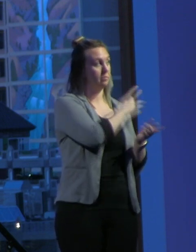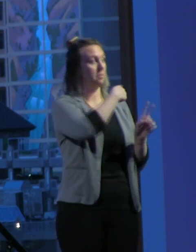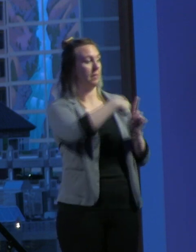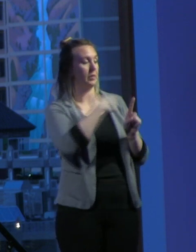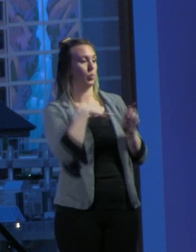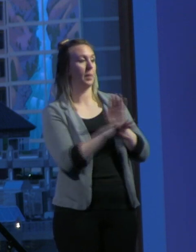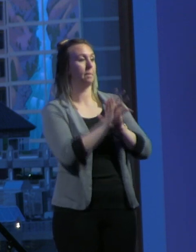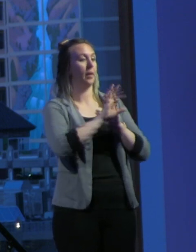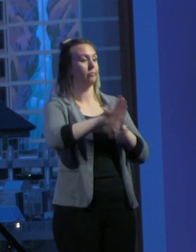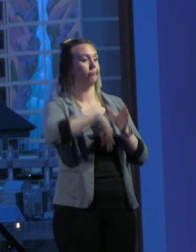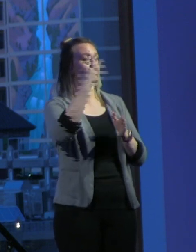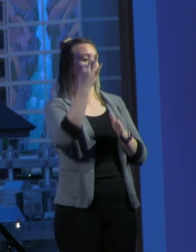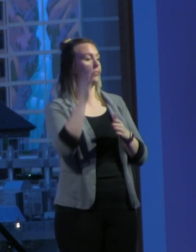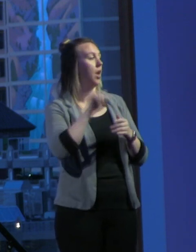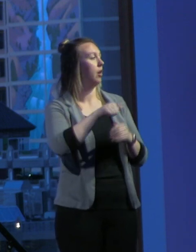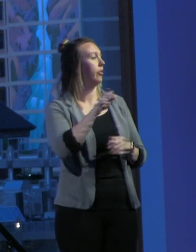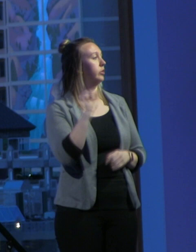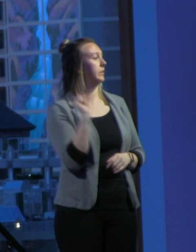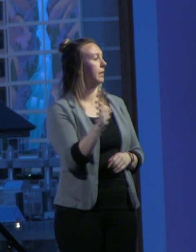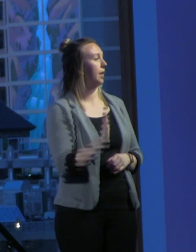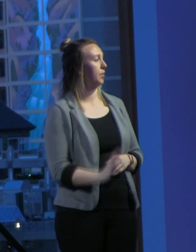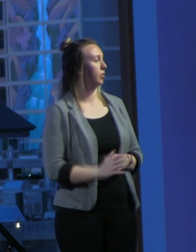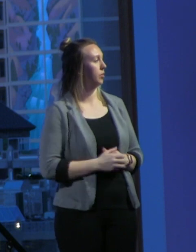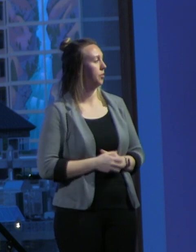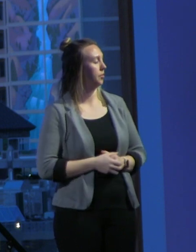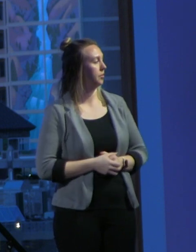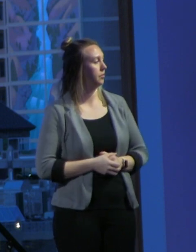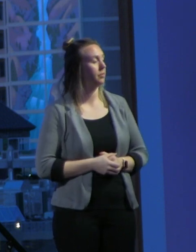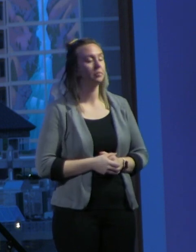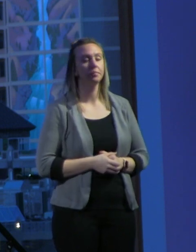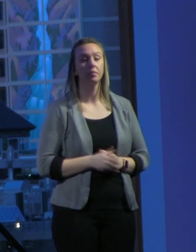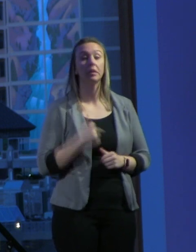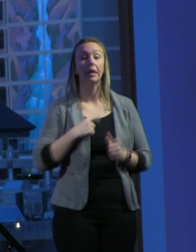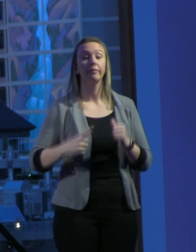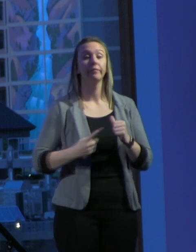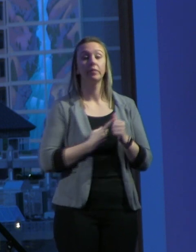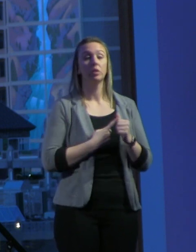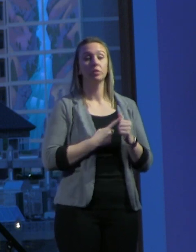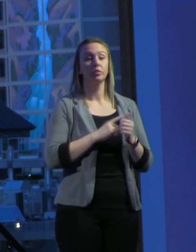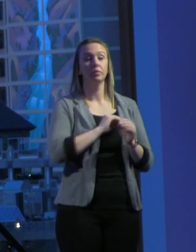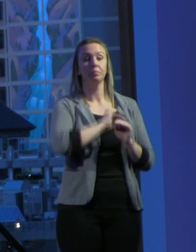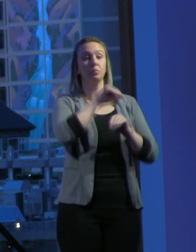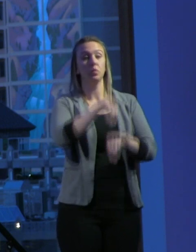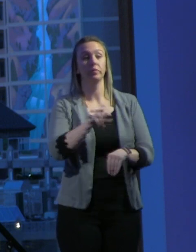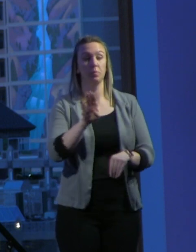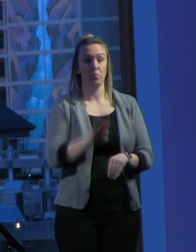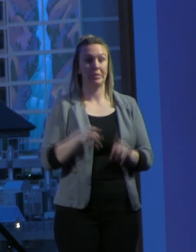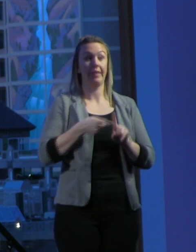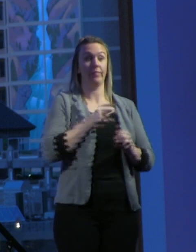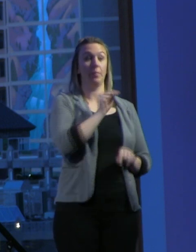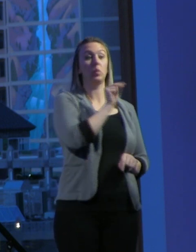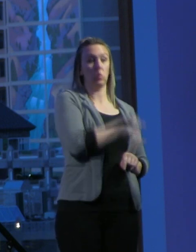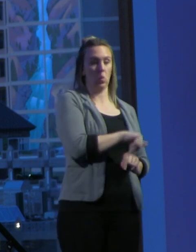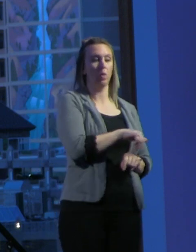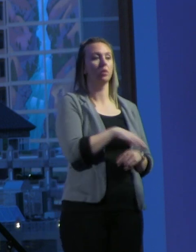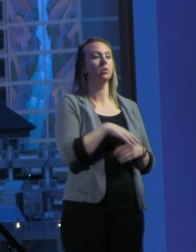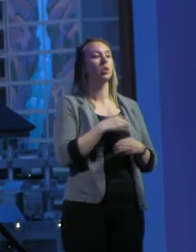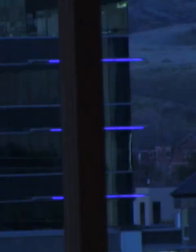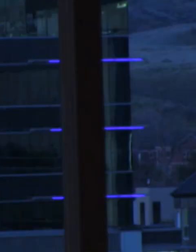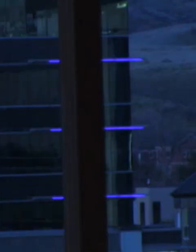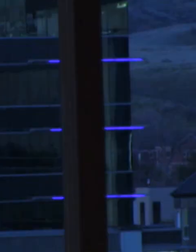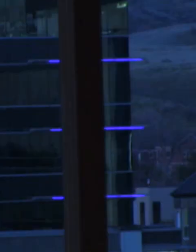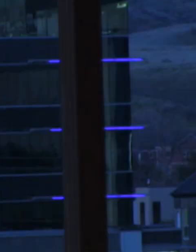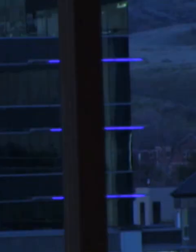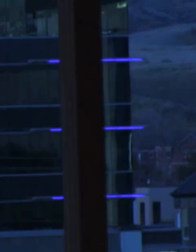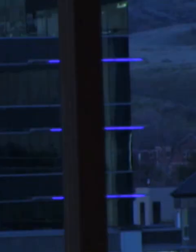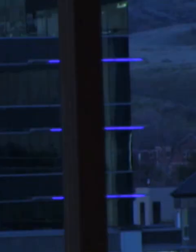slammer. When I first came to Boise from New York, there was a new service that was starting here that a lot